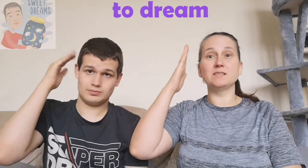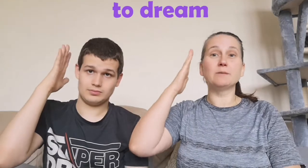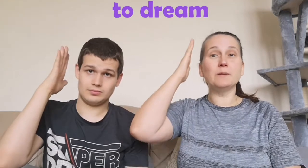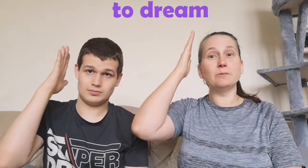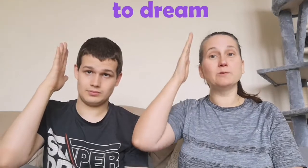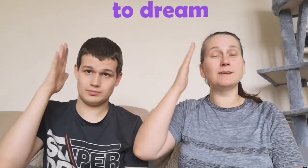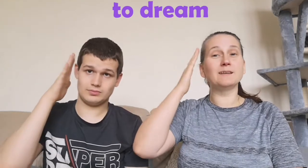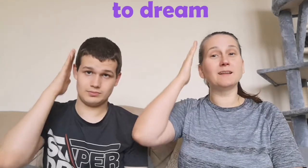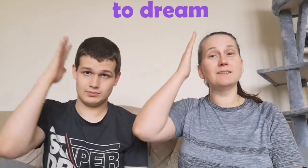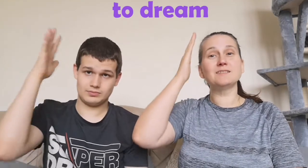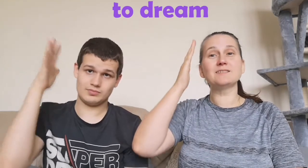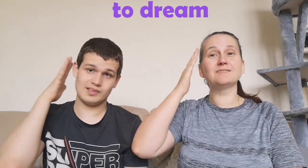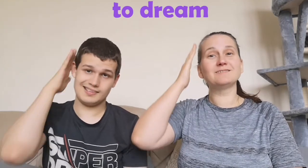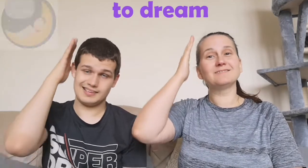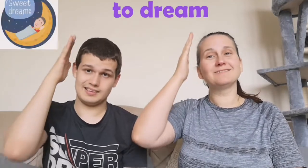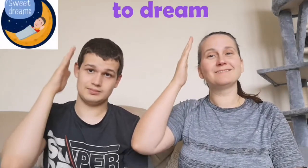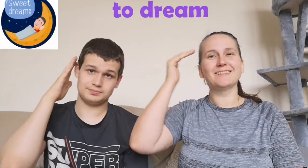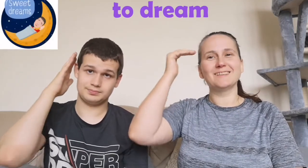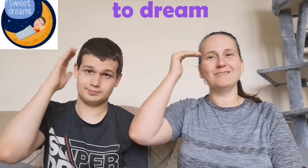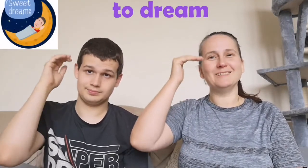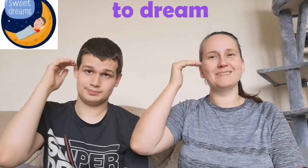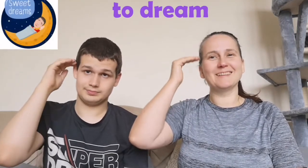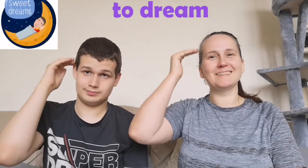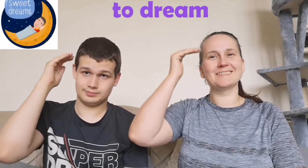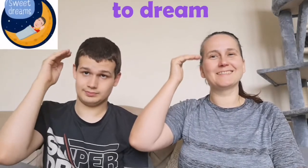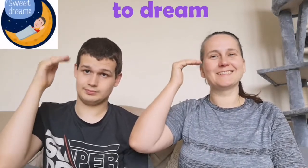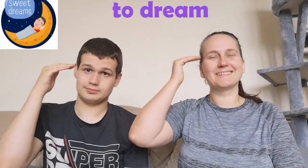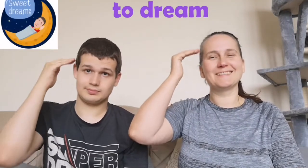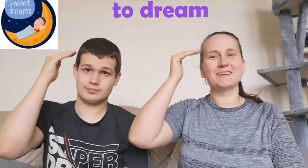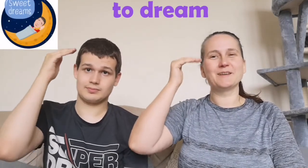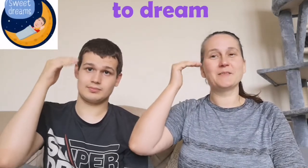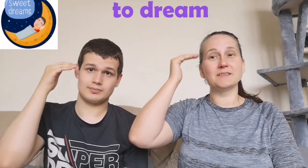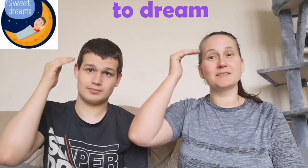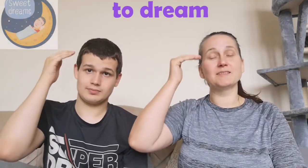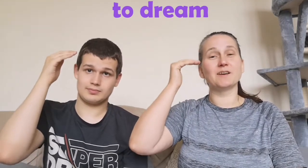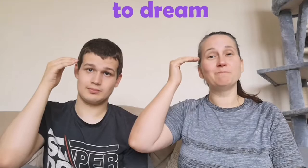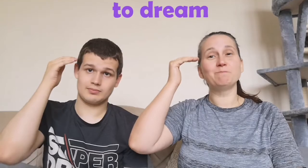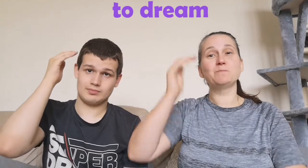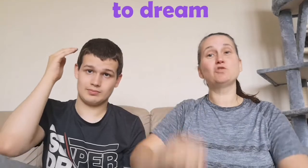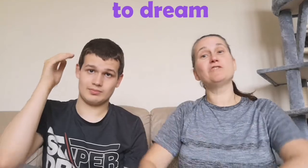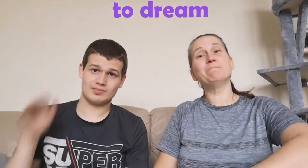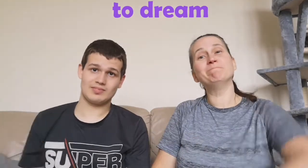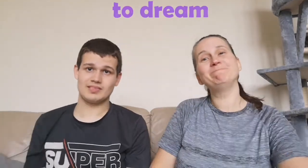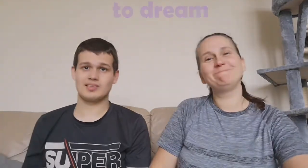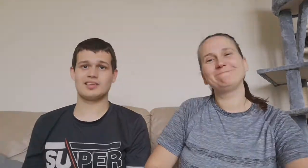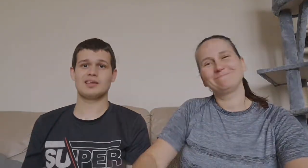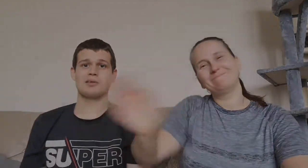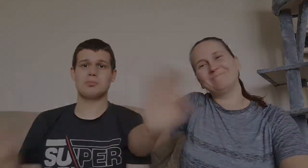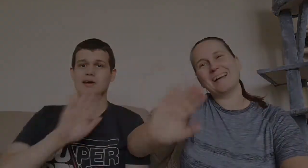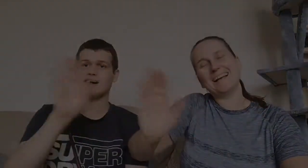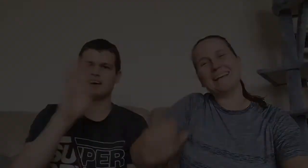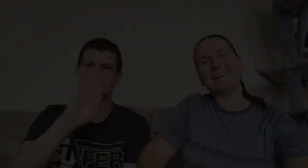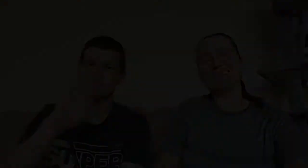some people doing it like this. Yeah. We do it like this. That's the sign to dream. Bye. Bye.